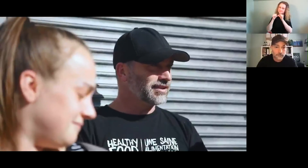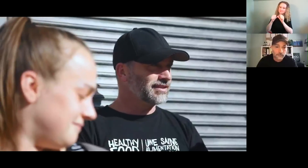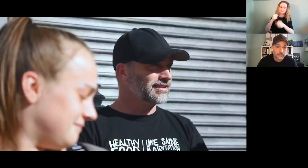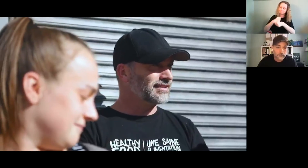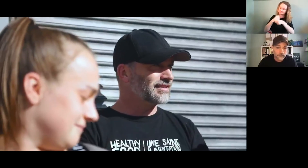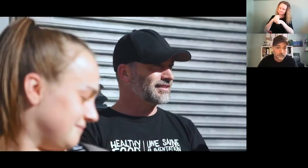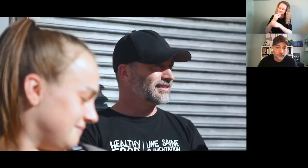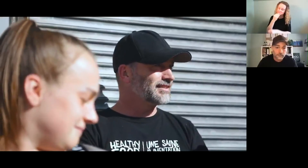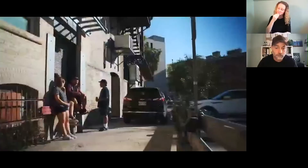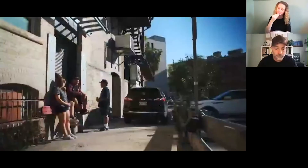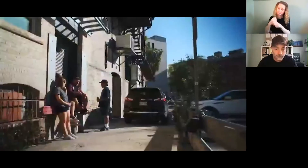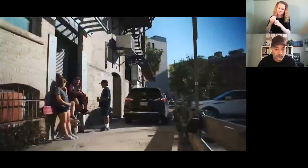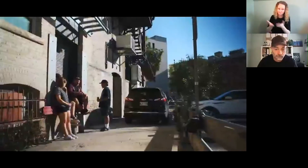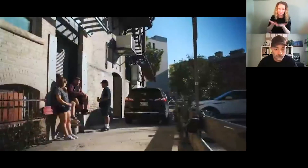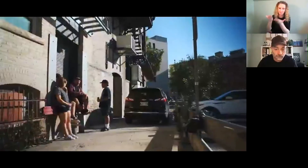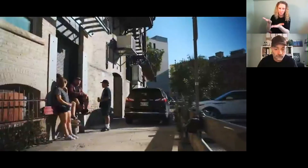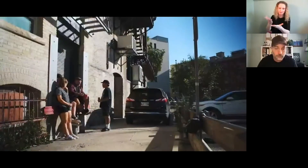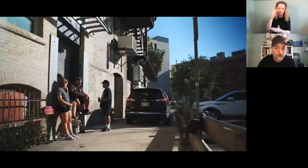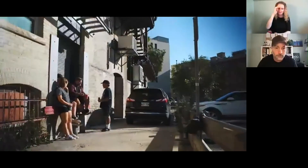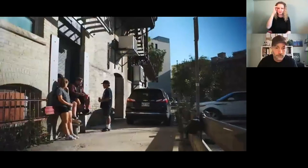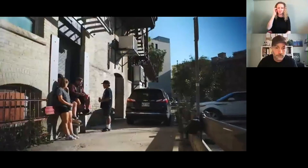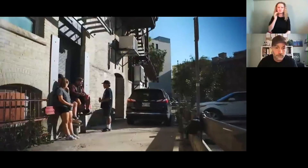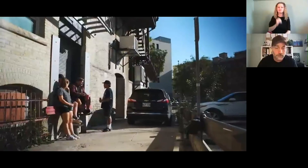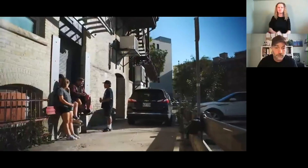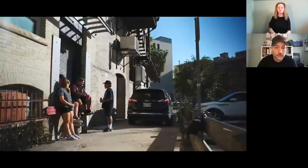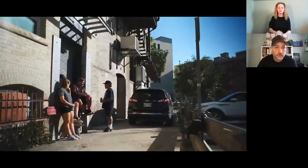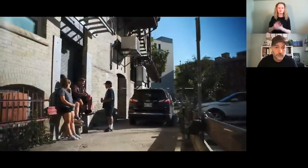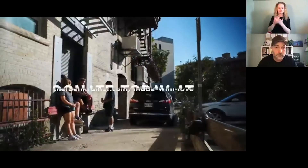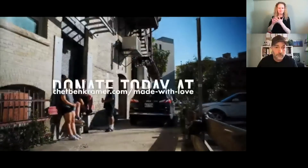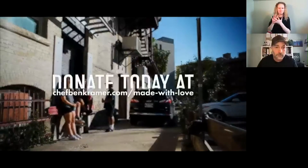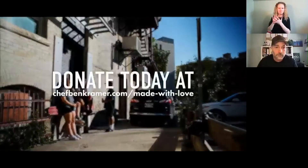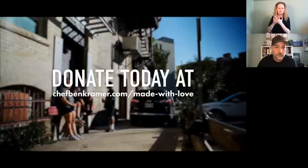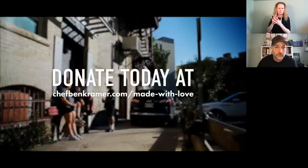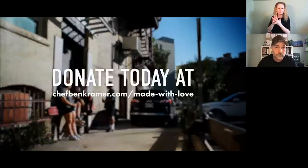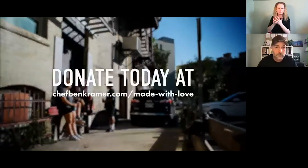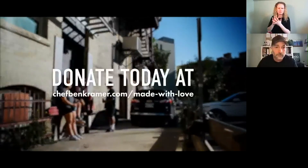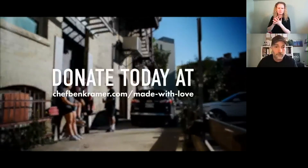As people can support it, so we'll keep feeding people that need it.